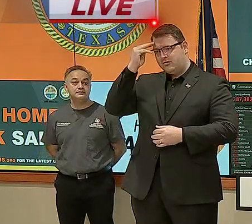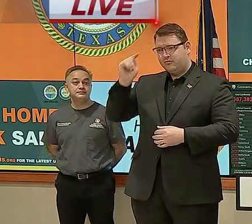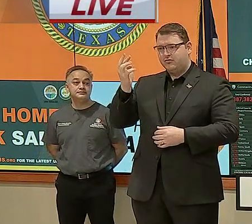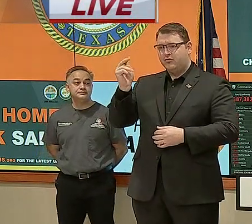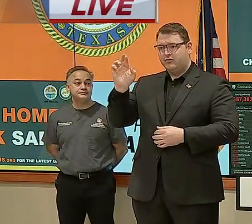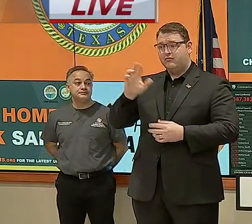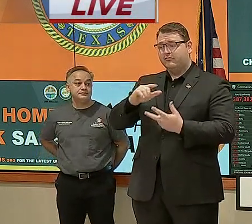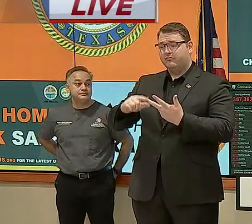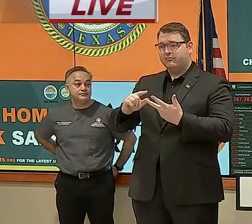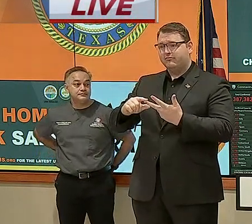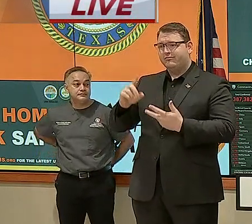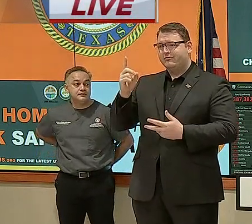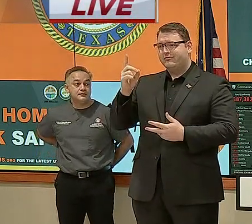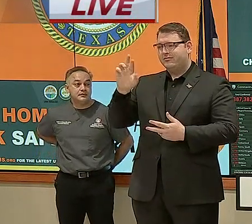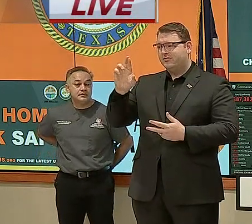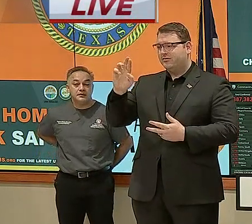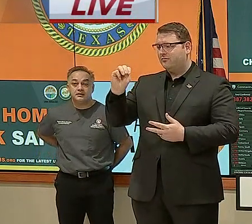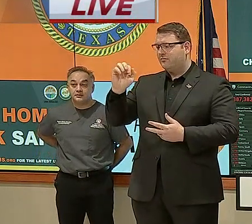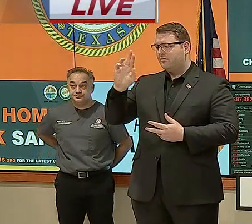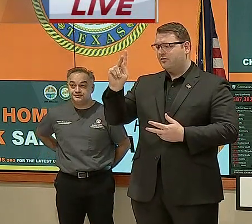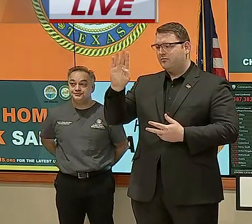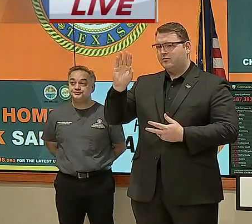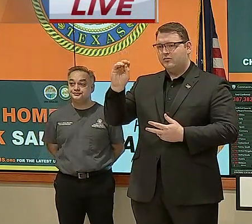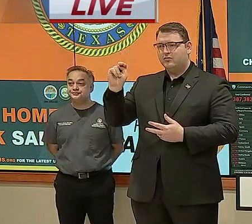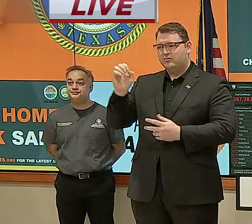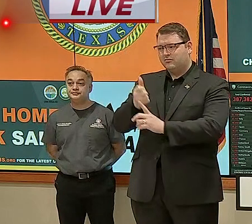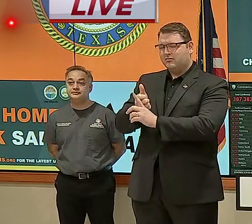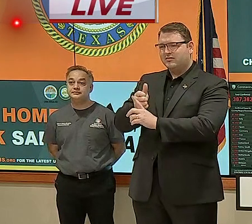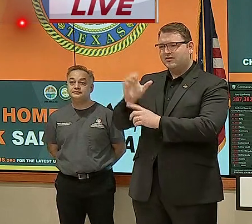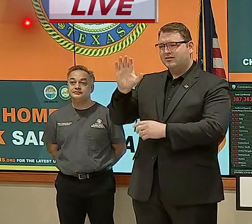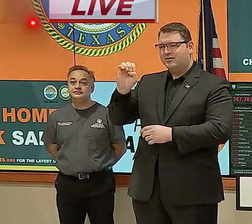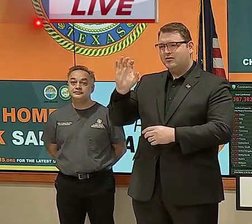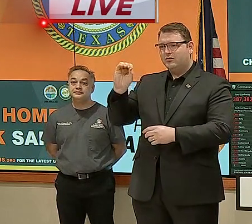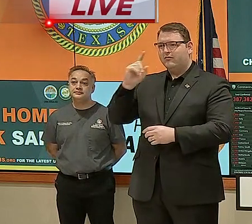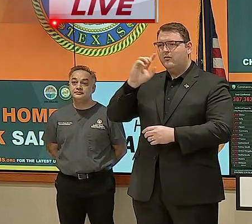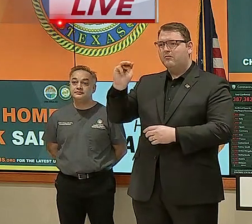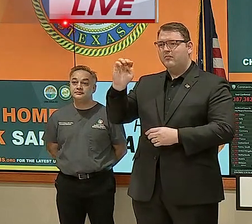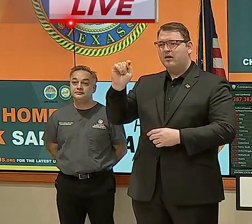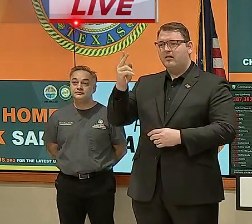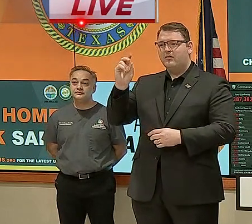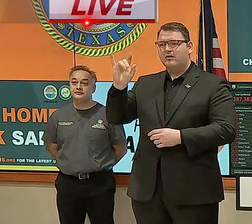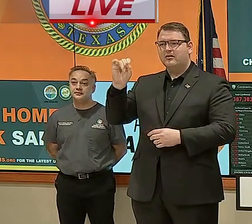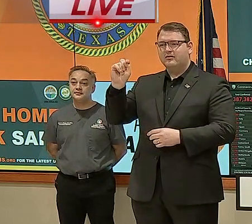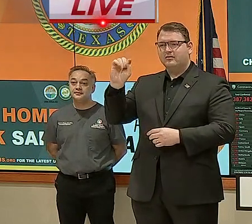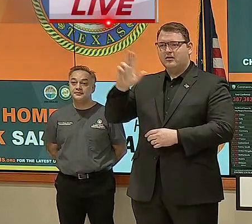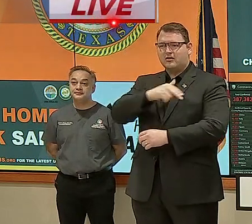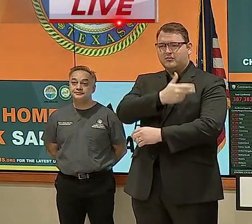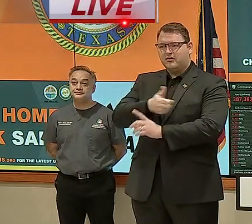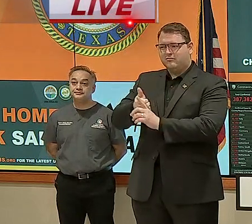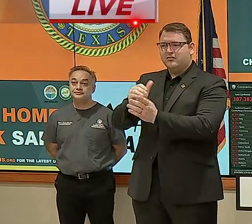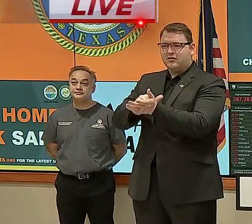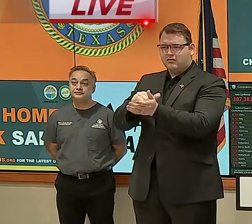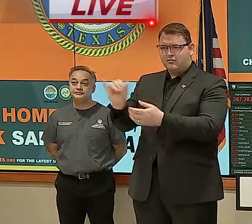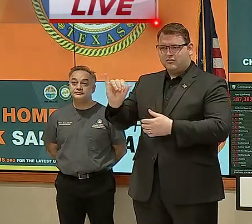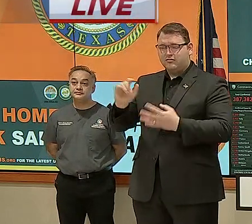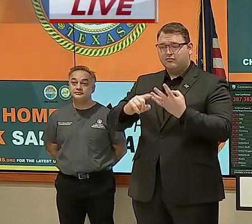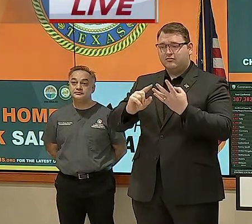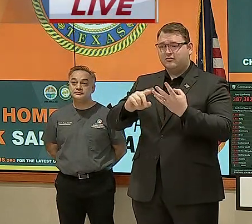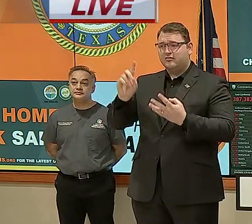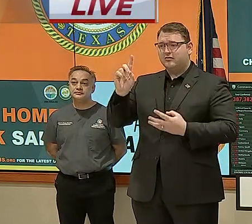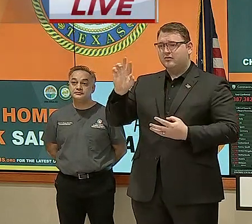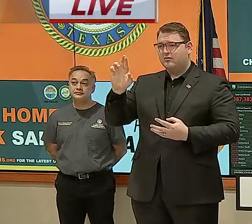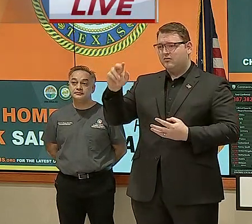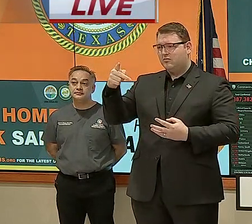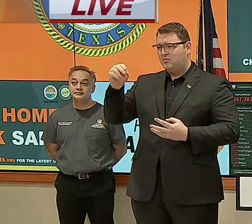CEO of Methodist Hospital, as well as a physician himself, and Dr. Porsa, who is the